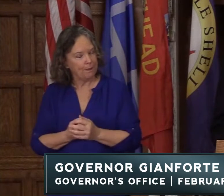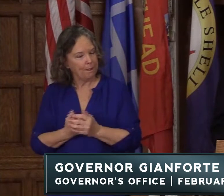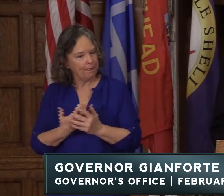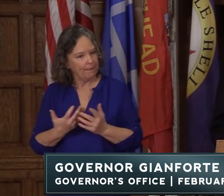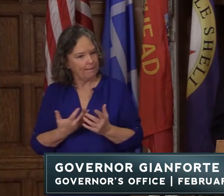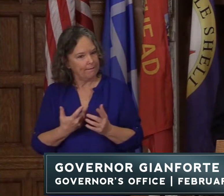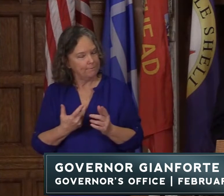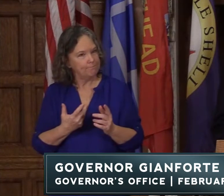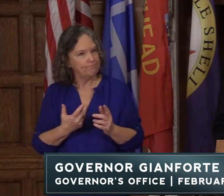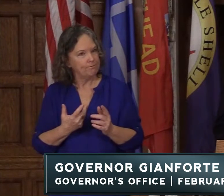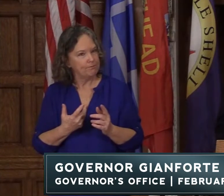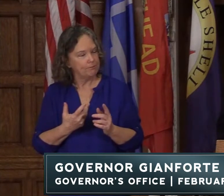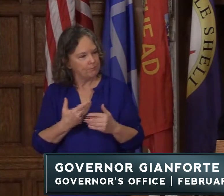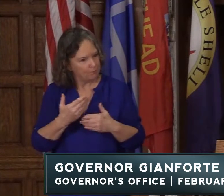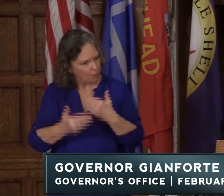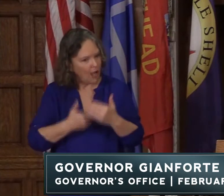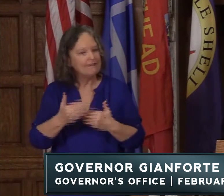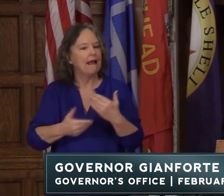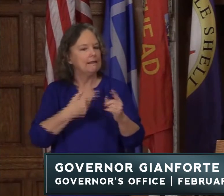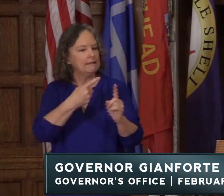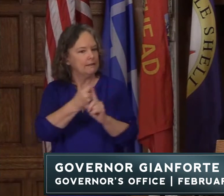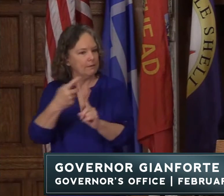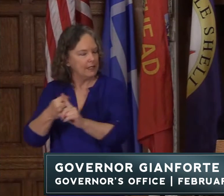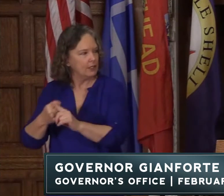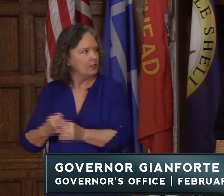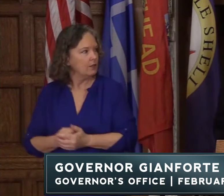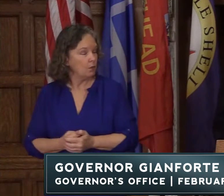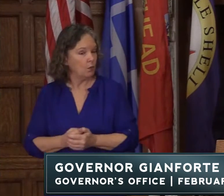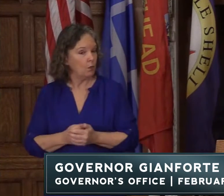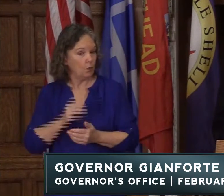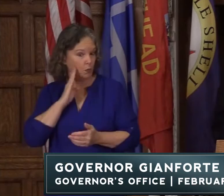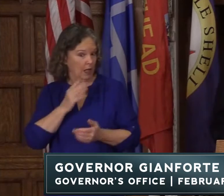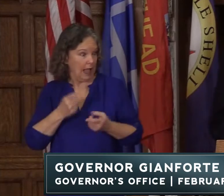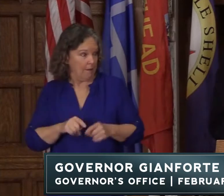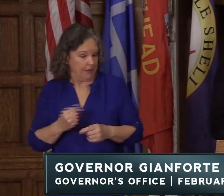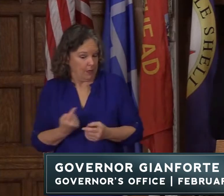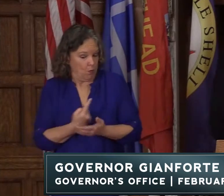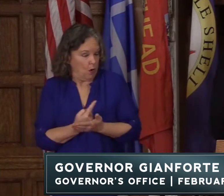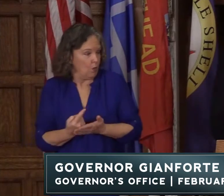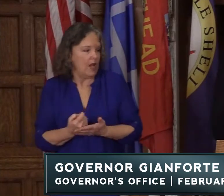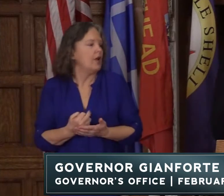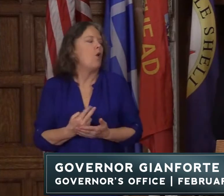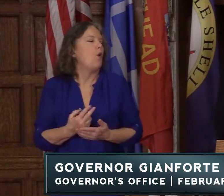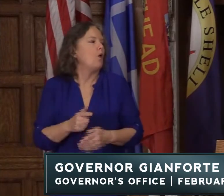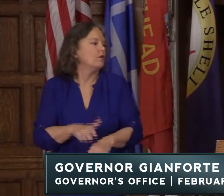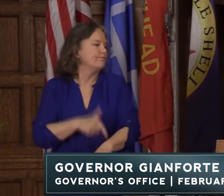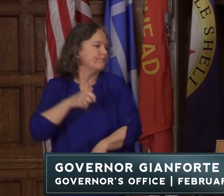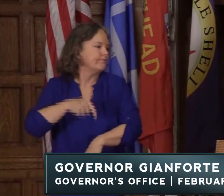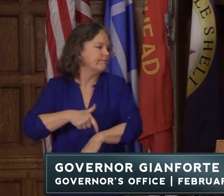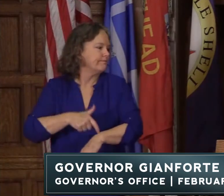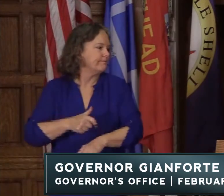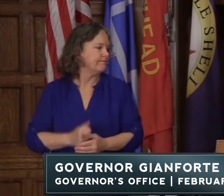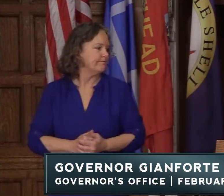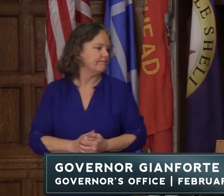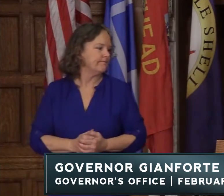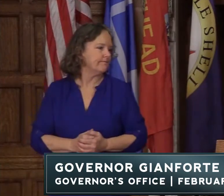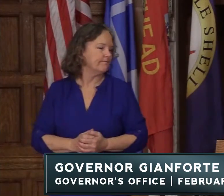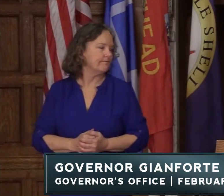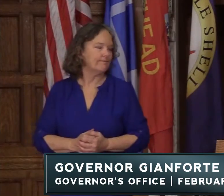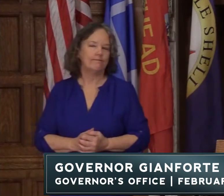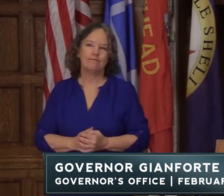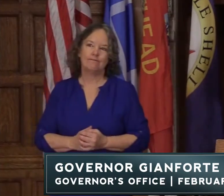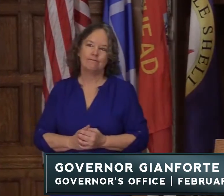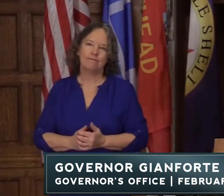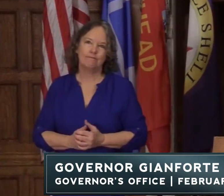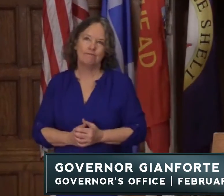all put into the process for getting them? I mean, is it something that's going to happen in a week or in a longer time General frame? General Quinn, could you? Yeah.